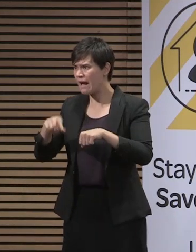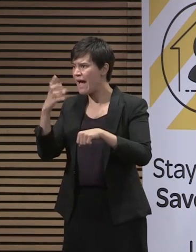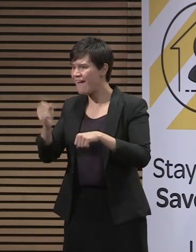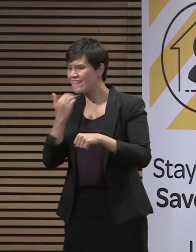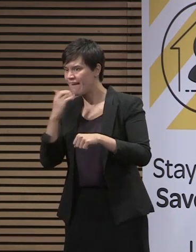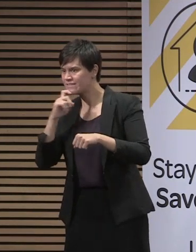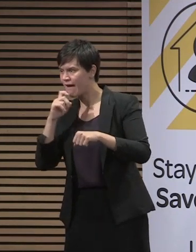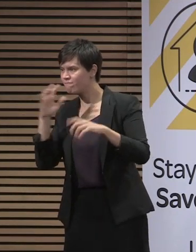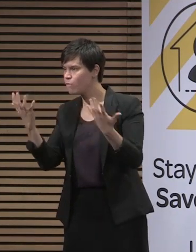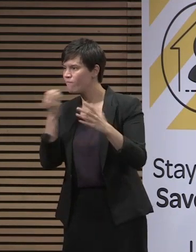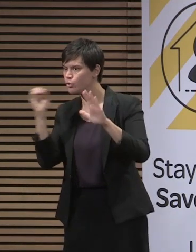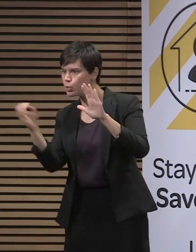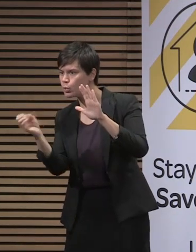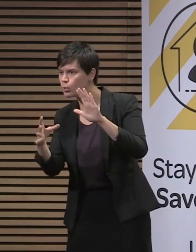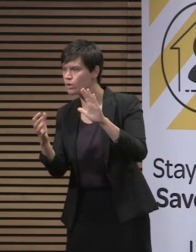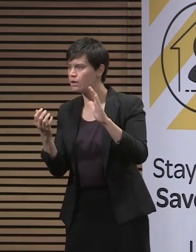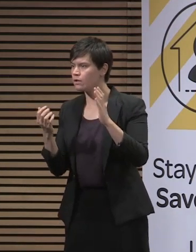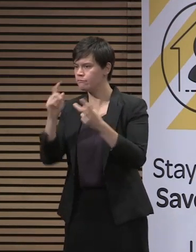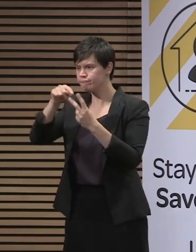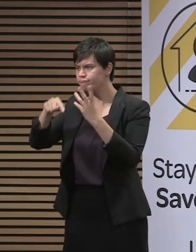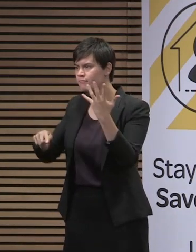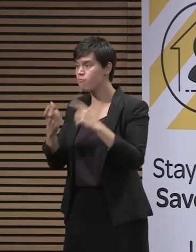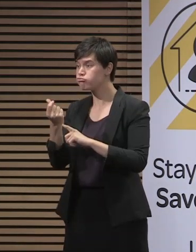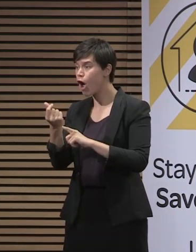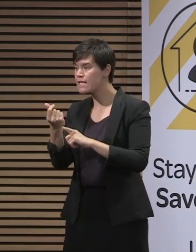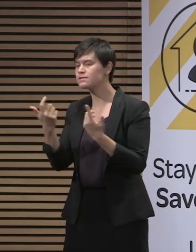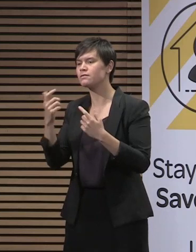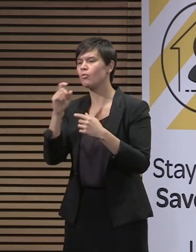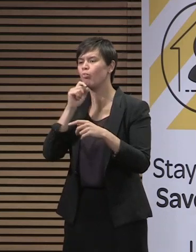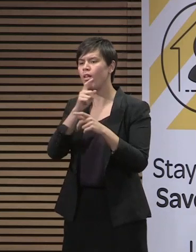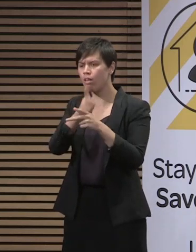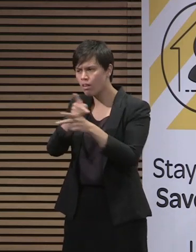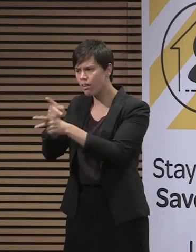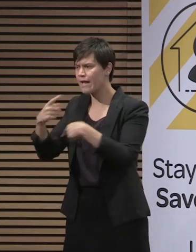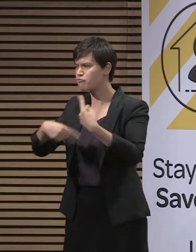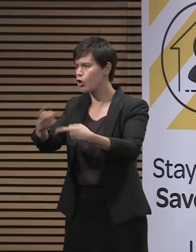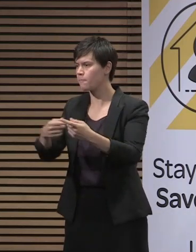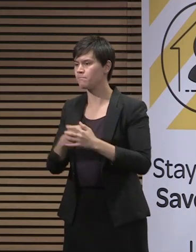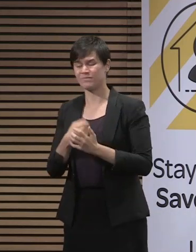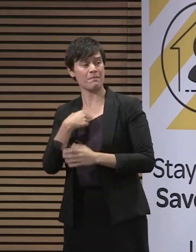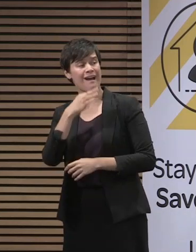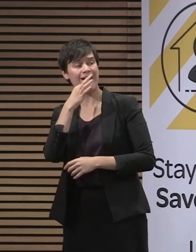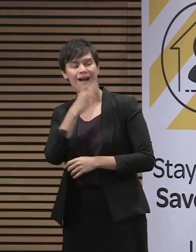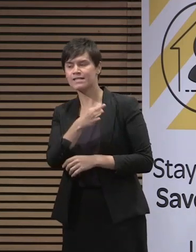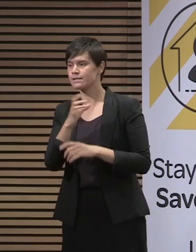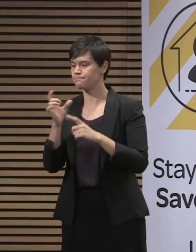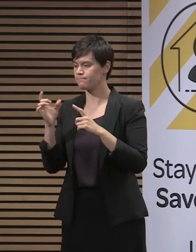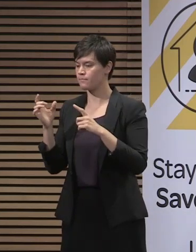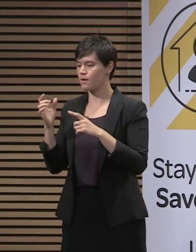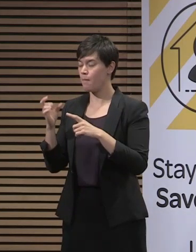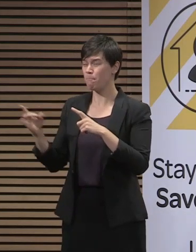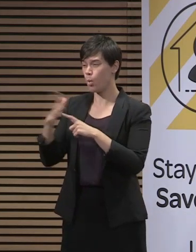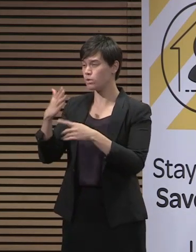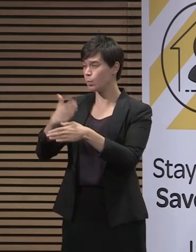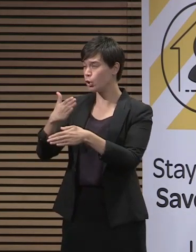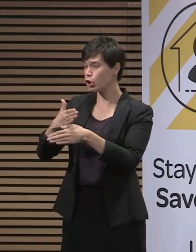any pricing issues. So I'll give you an update tomorrow. I'll just finish this line of questioning. Extending essential businesses potentially for some of